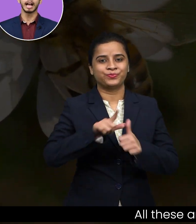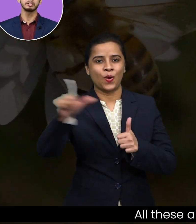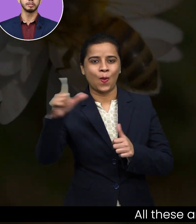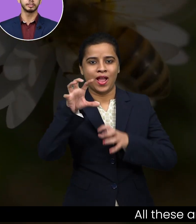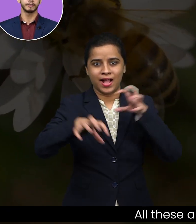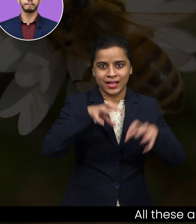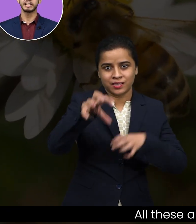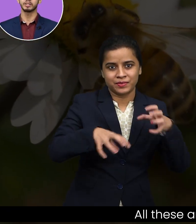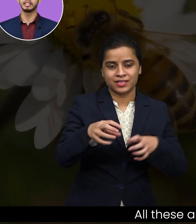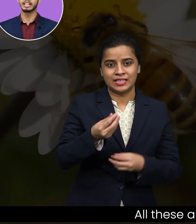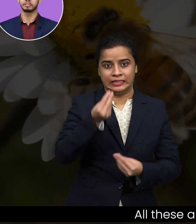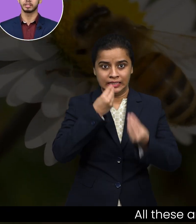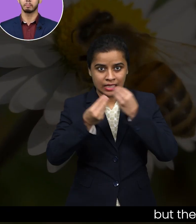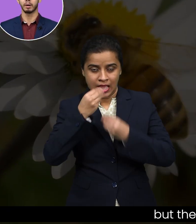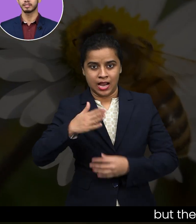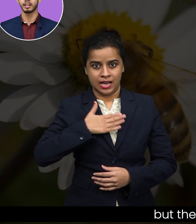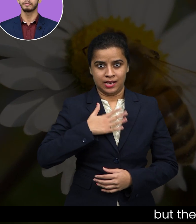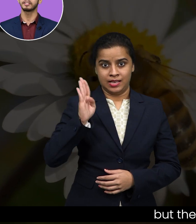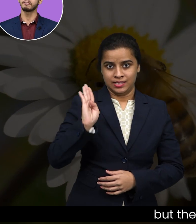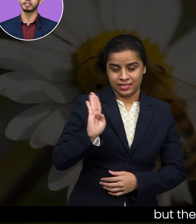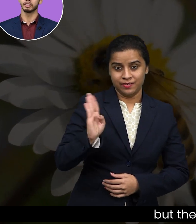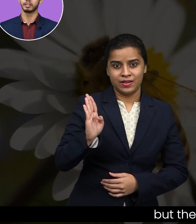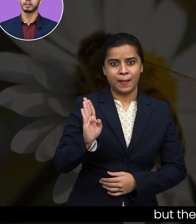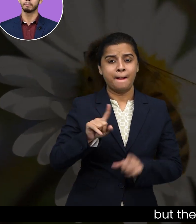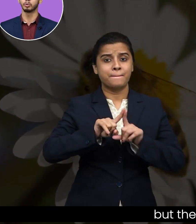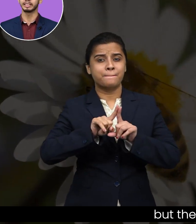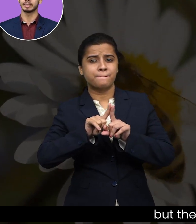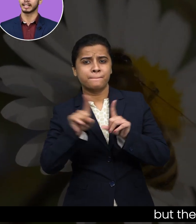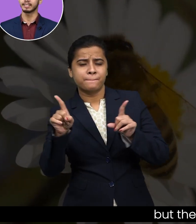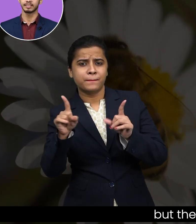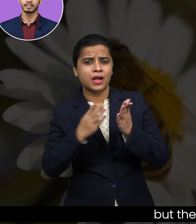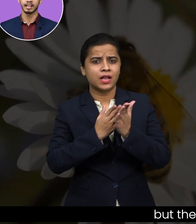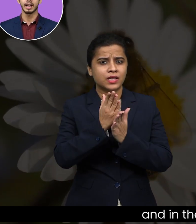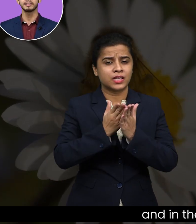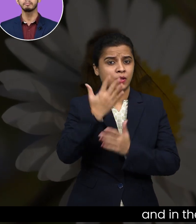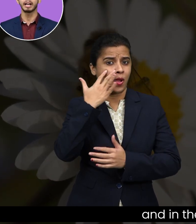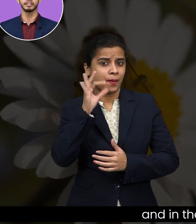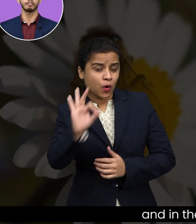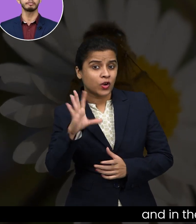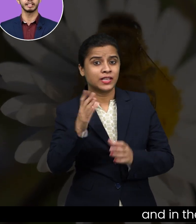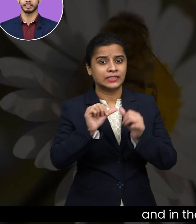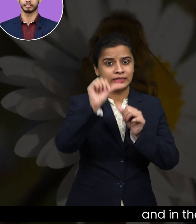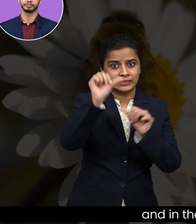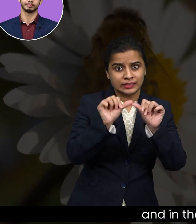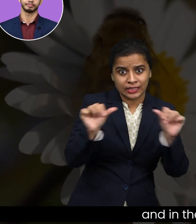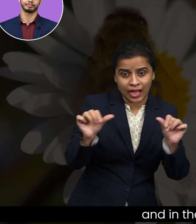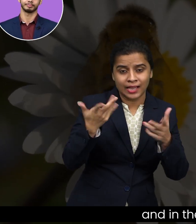All these animals feed on leaves, but they differ both in size and in the manner of